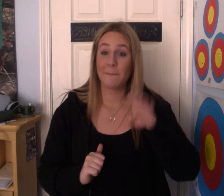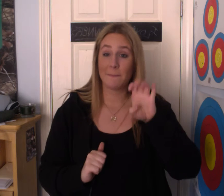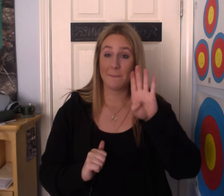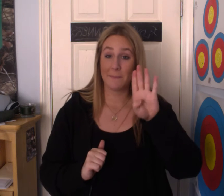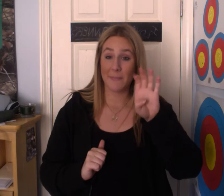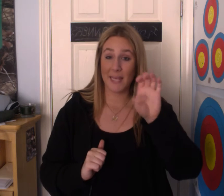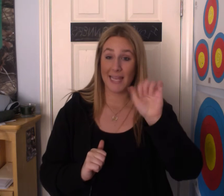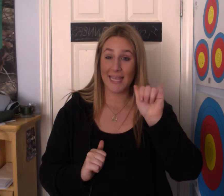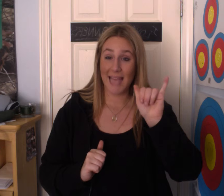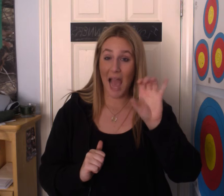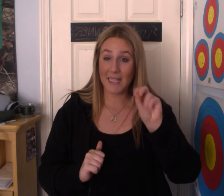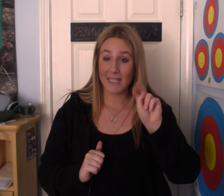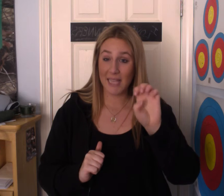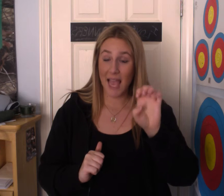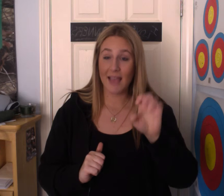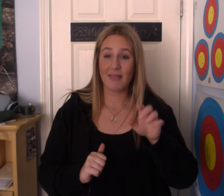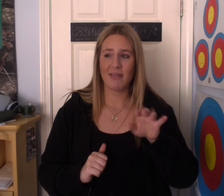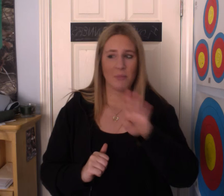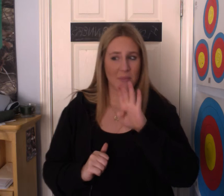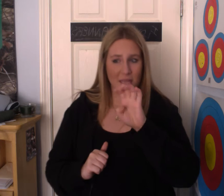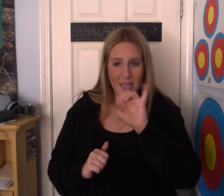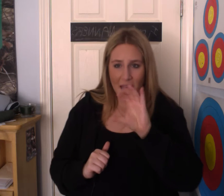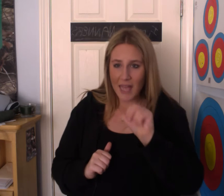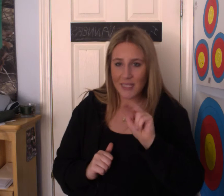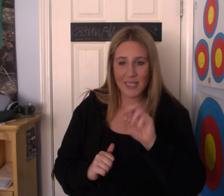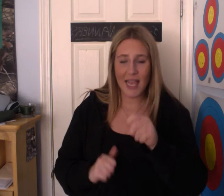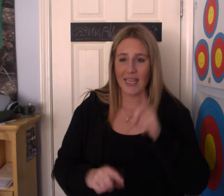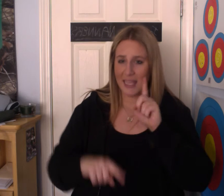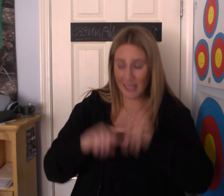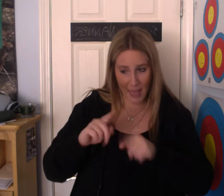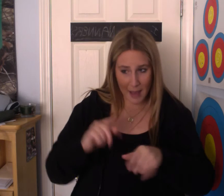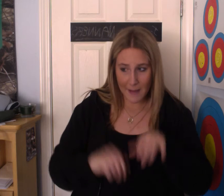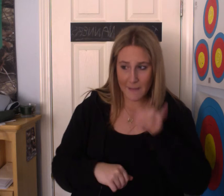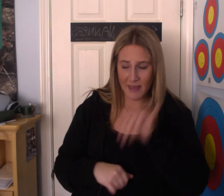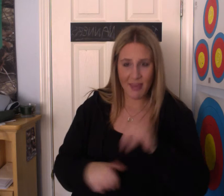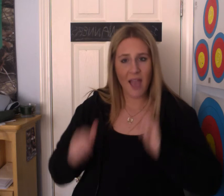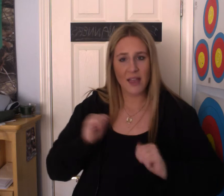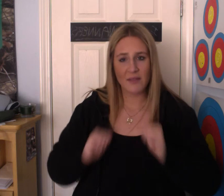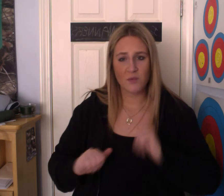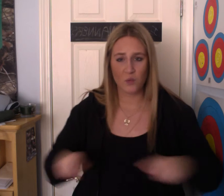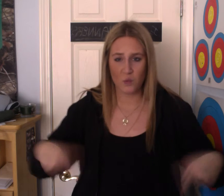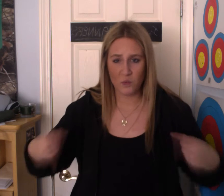The disabled are the large... Yeah, clap for them, man. Come on.